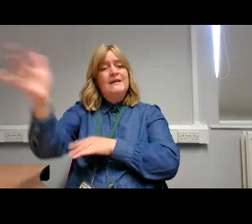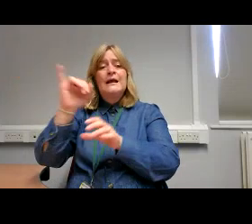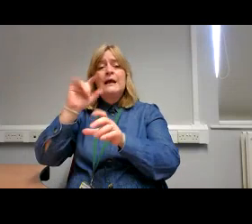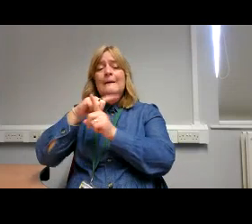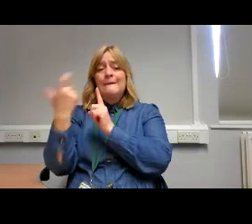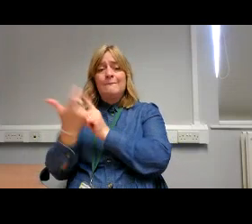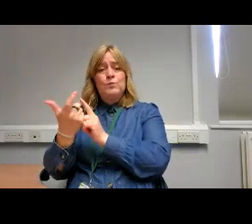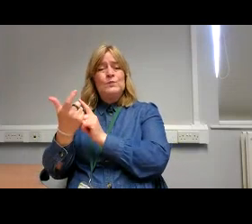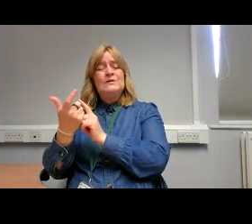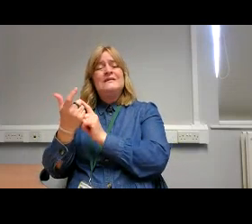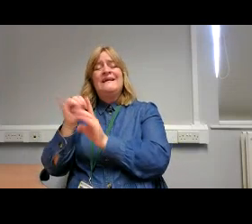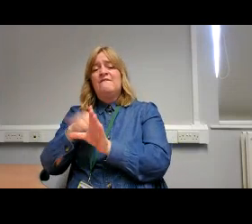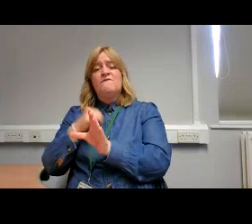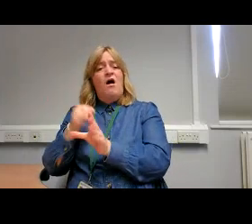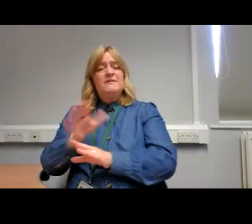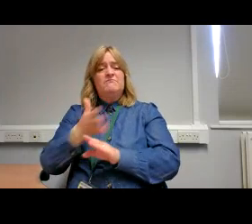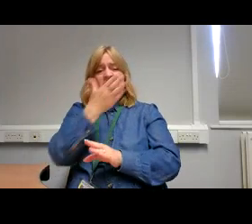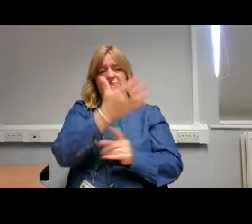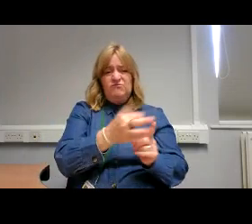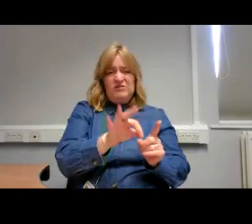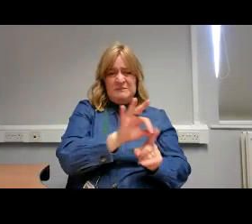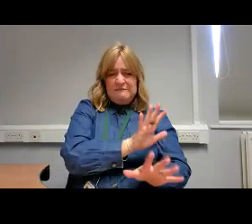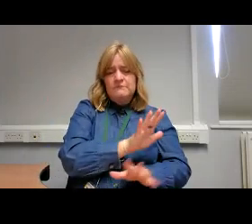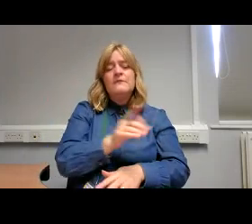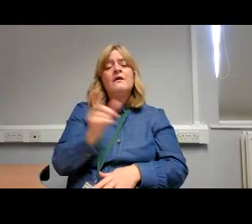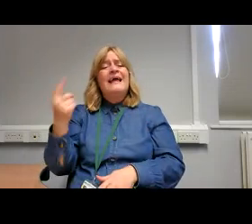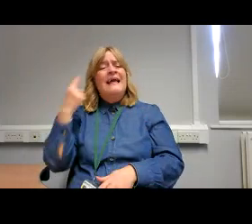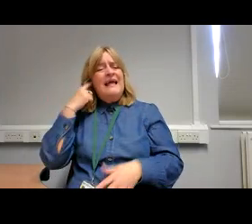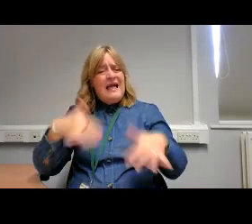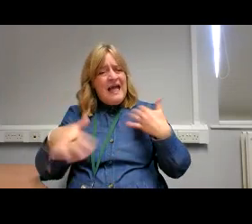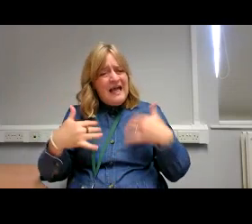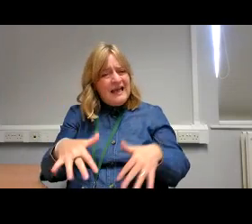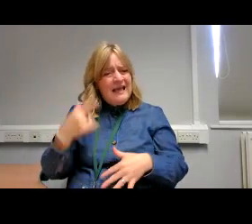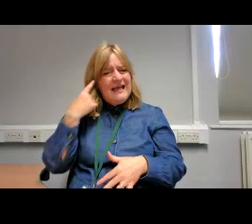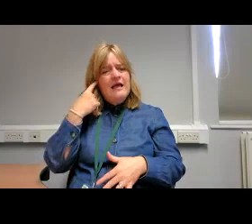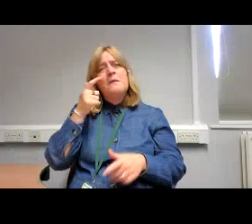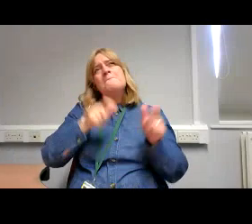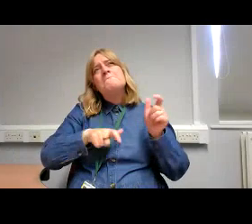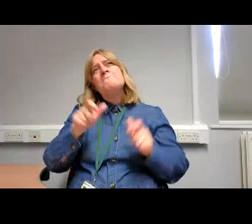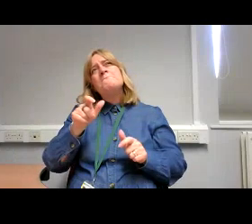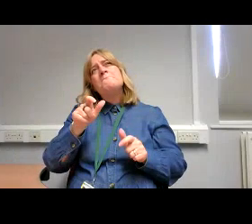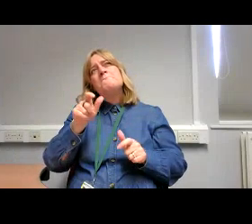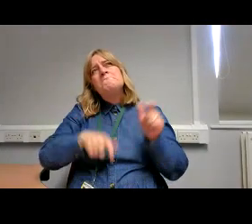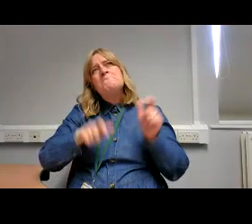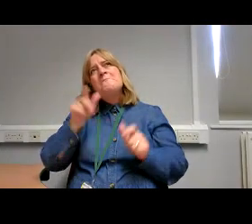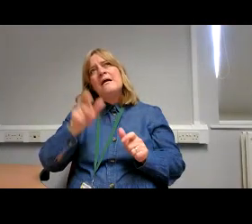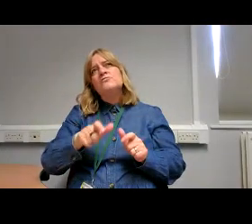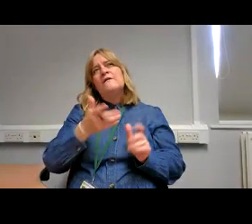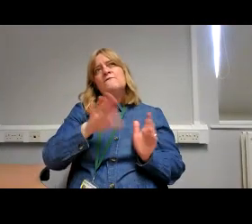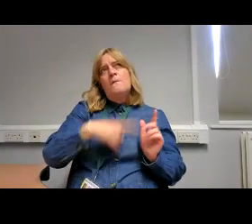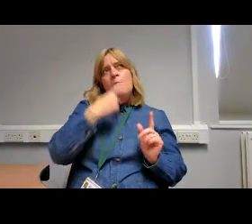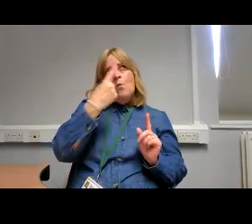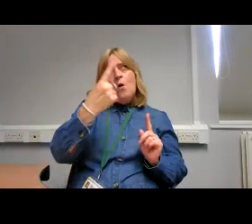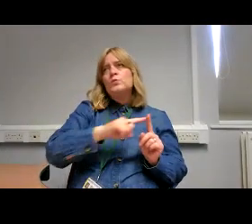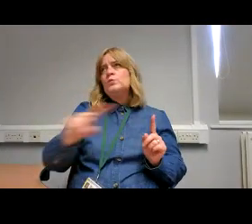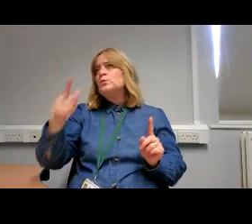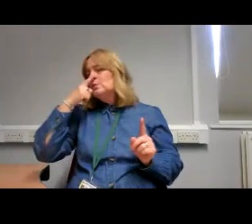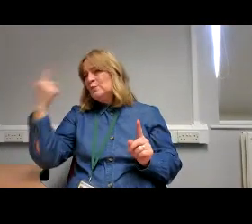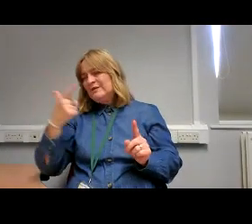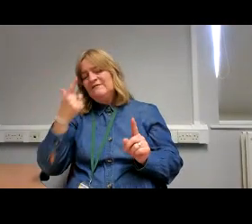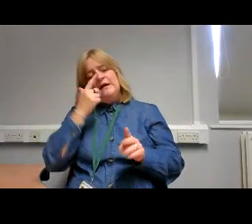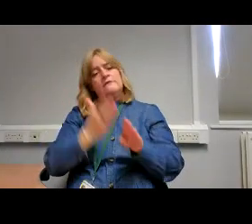pharmacist. Earache patients that are aged between 1 and 17 years old can be